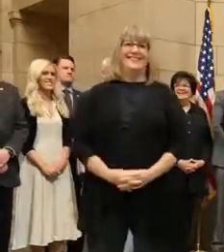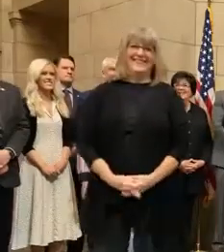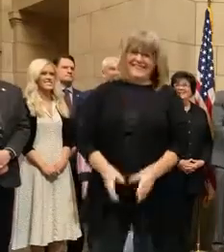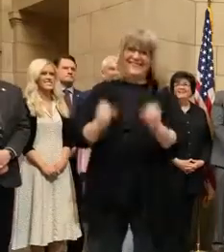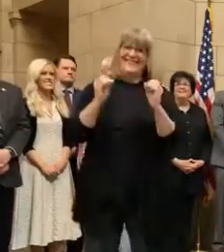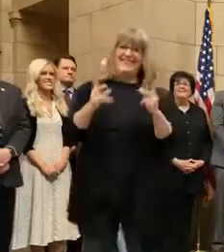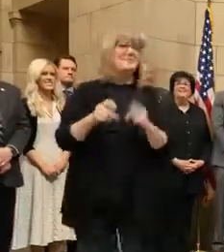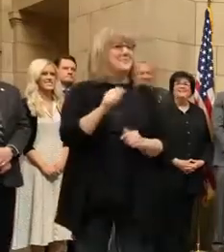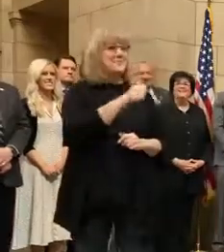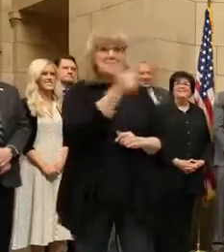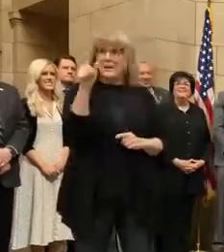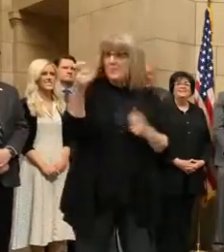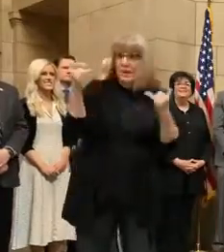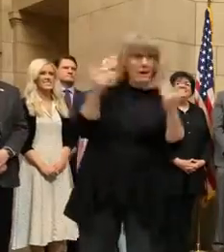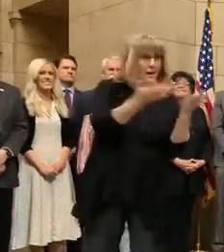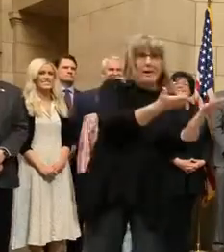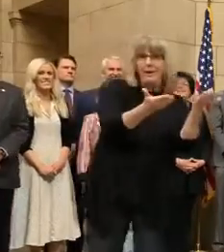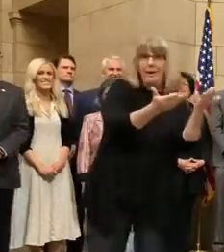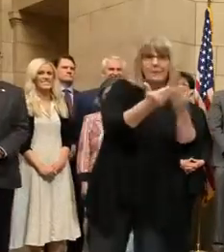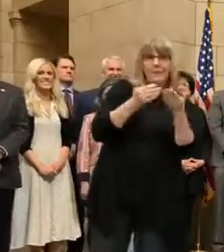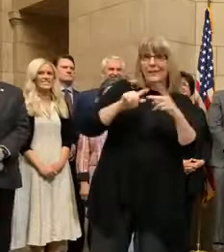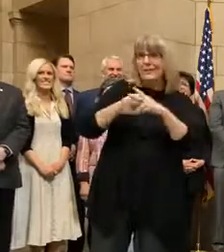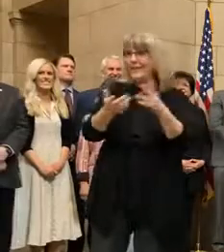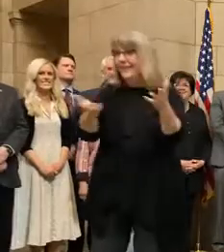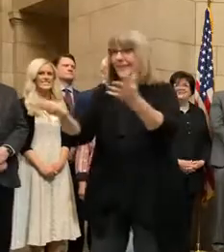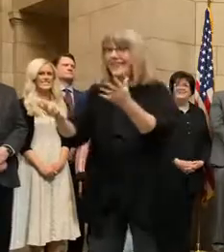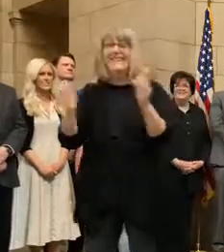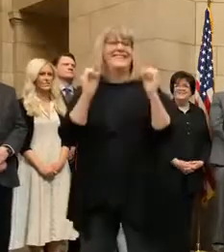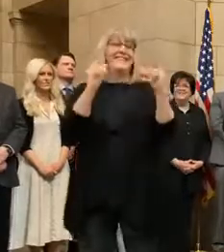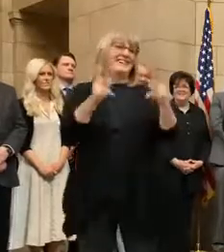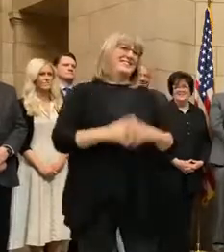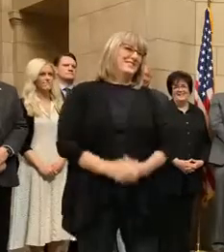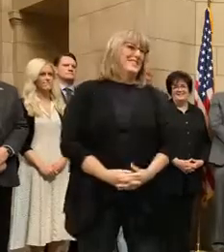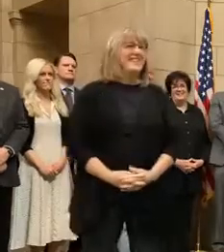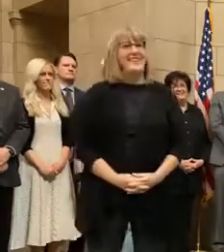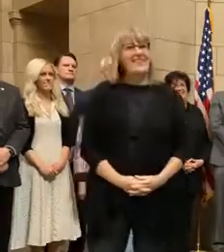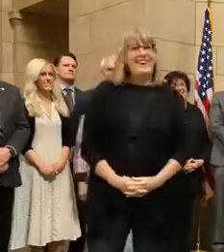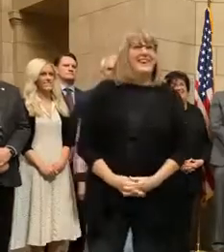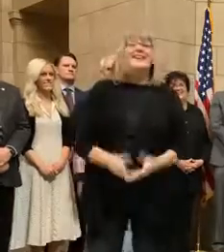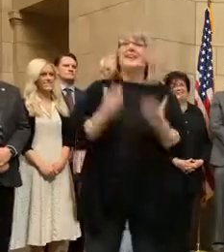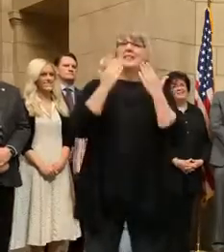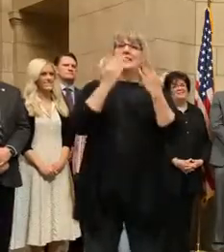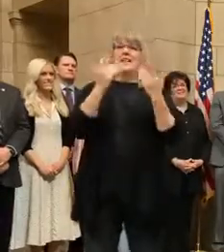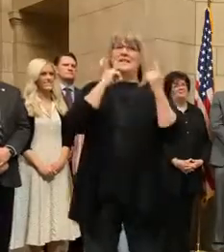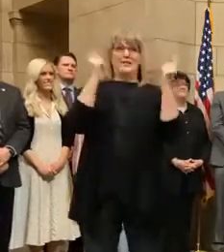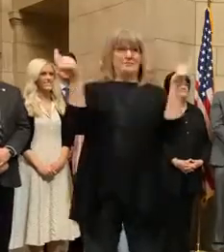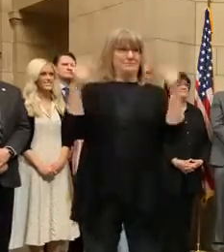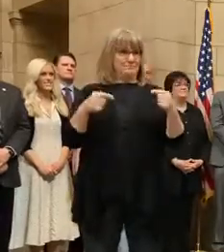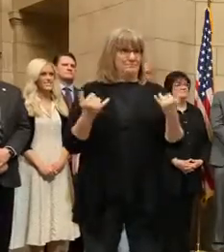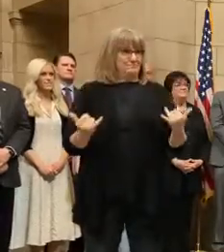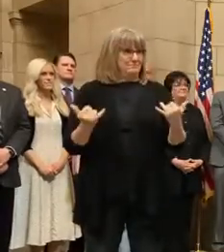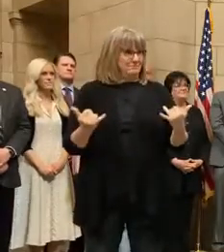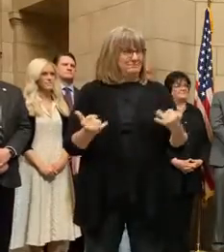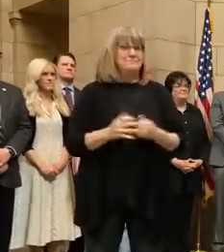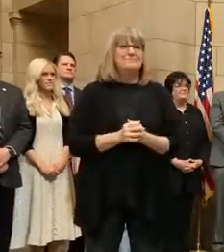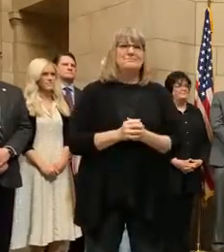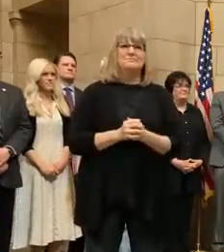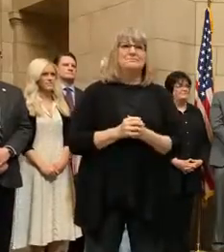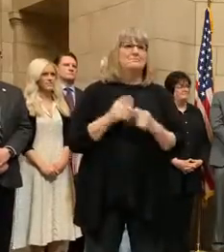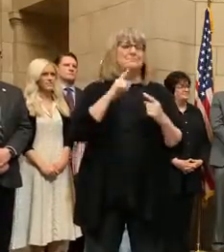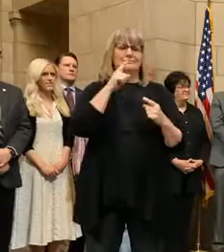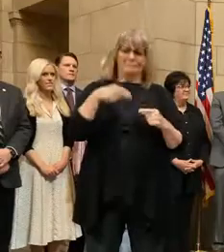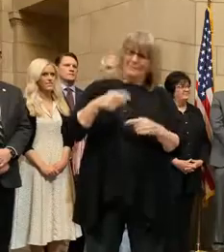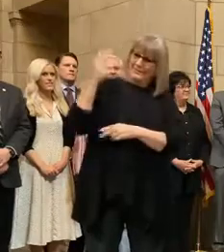All right, anybody else need to play with the microphone up here before we get started? All right, very good. Well, folks, thank you all very much for joining us today on